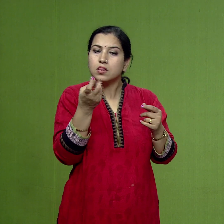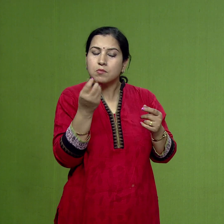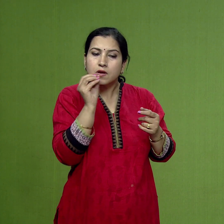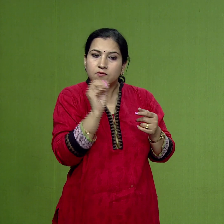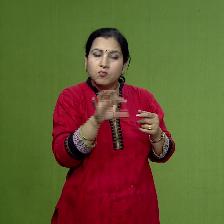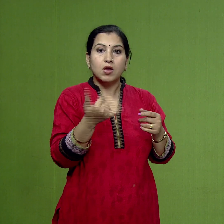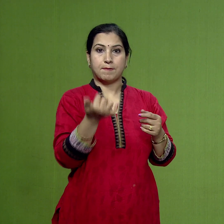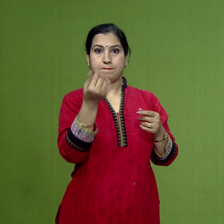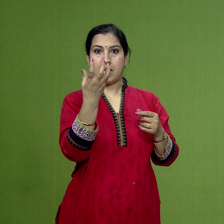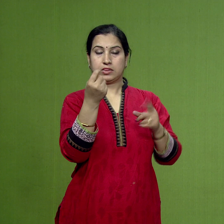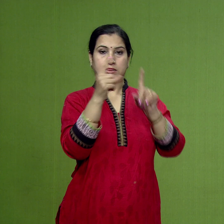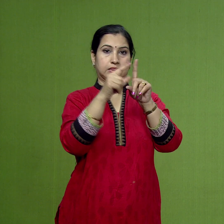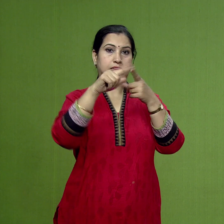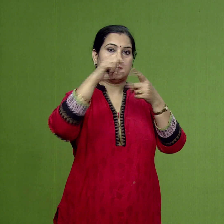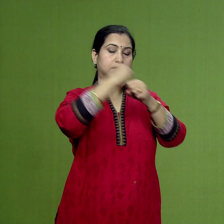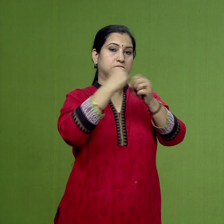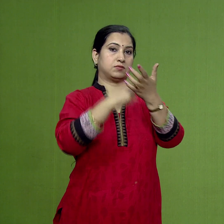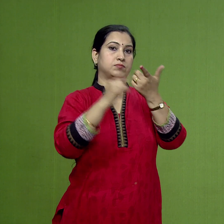degrees as given in the figure.